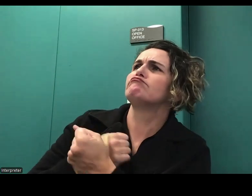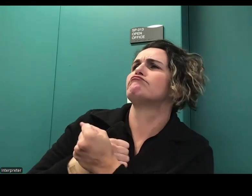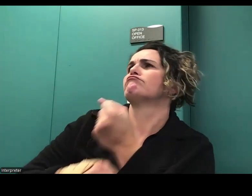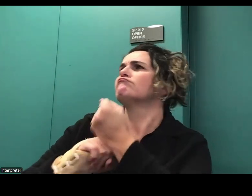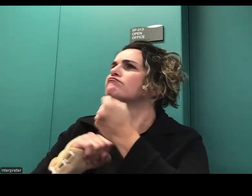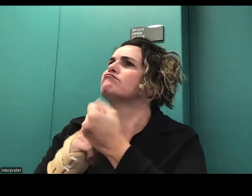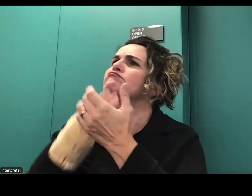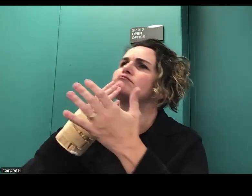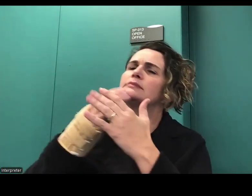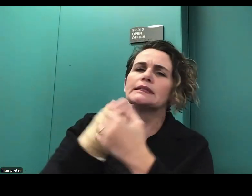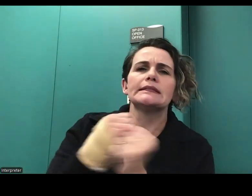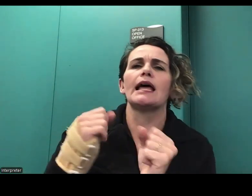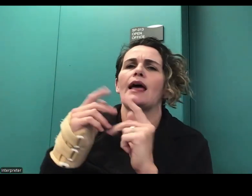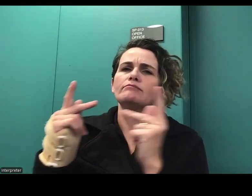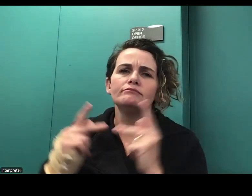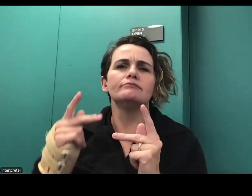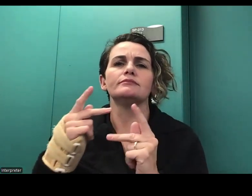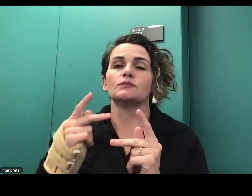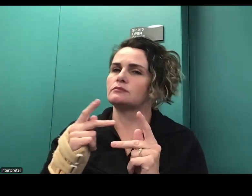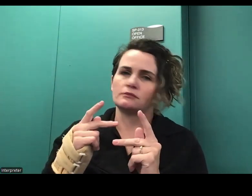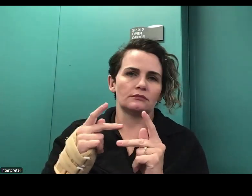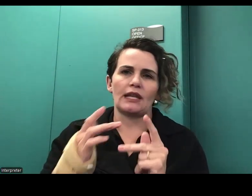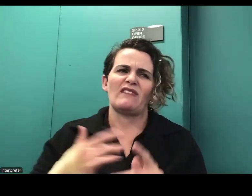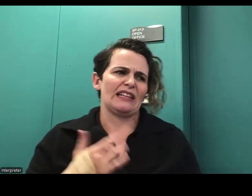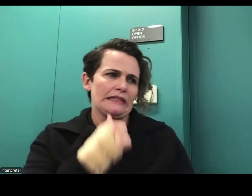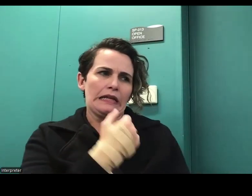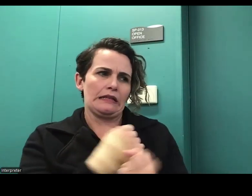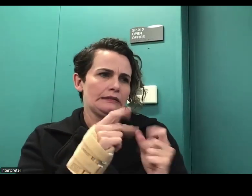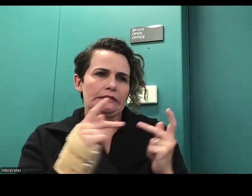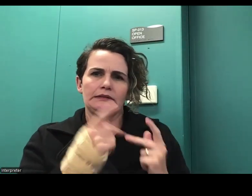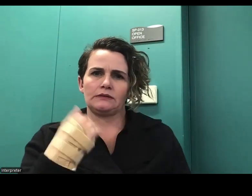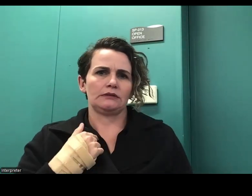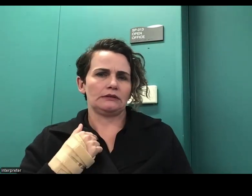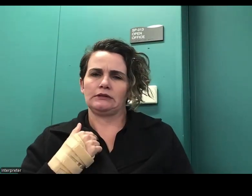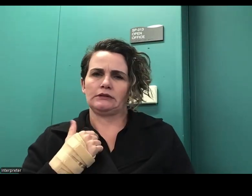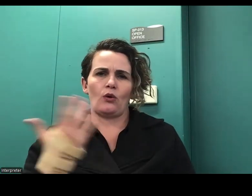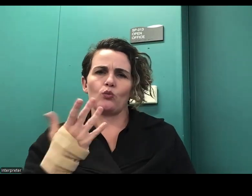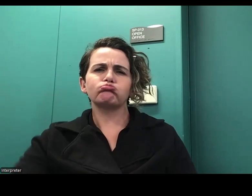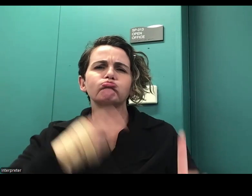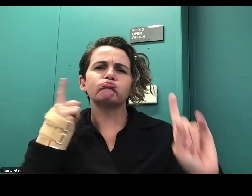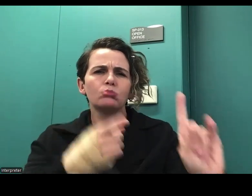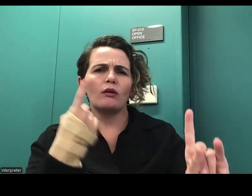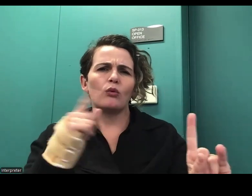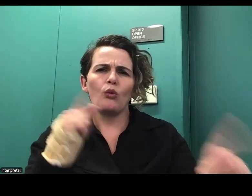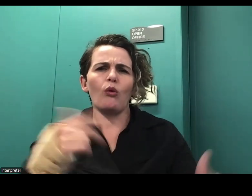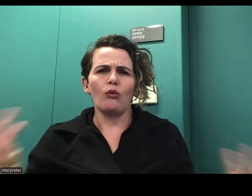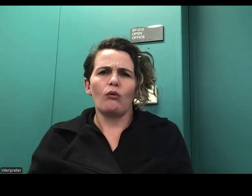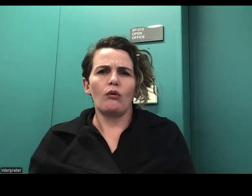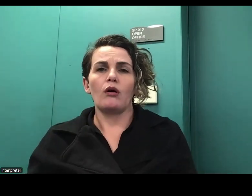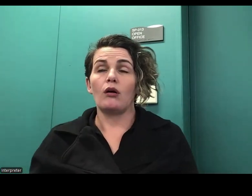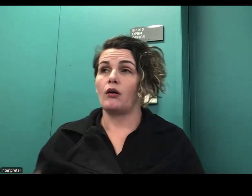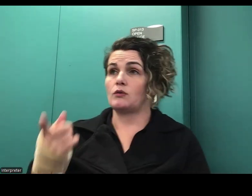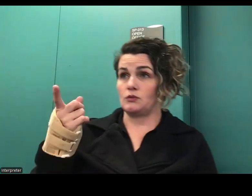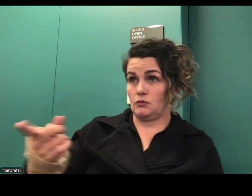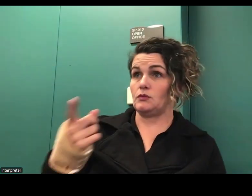There's nobody there for me. What's the point of going? Okay. So what you're saying is